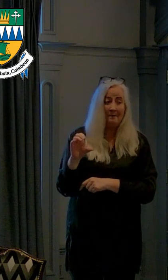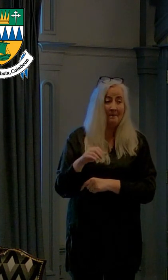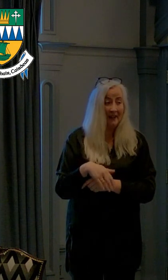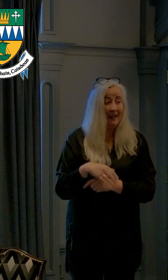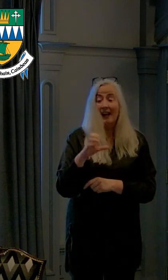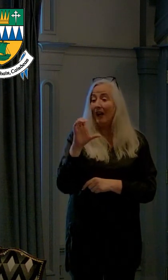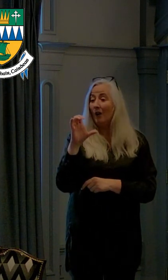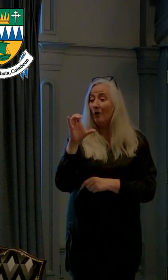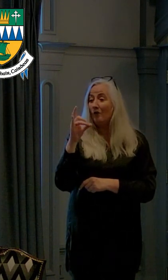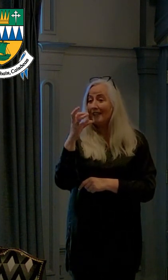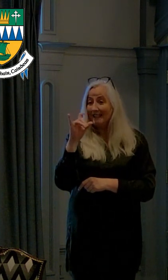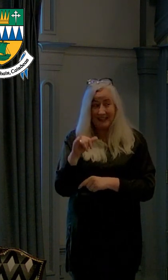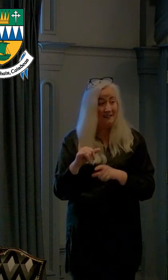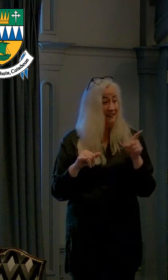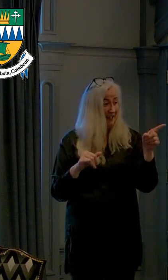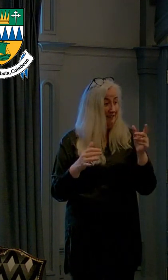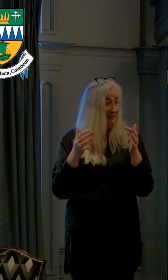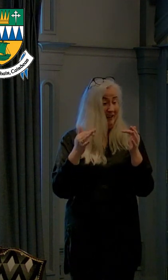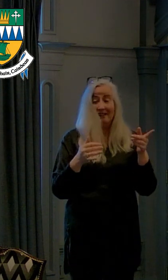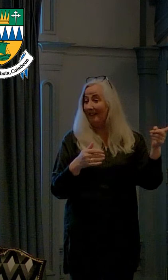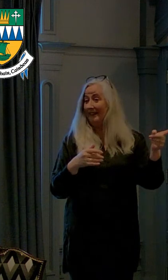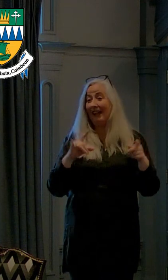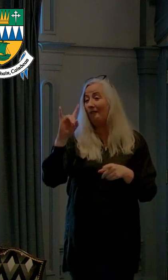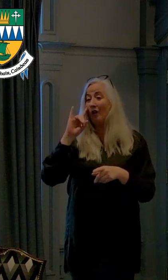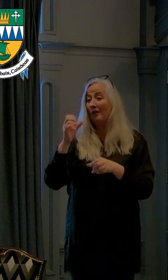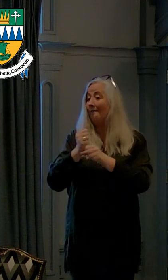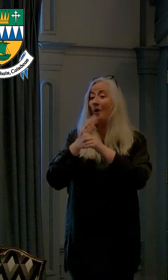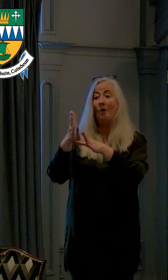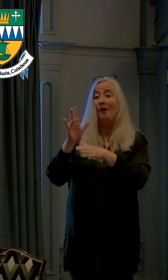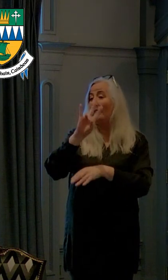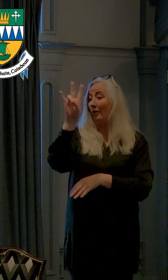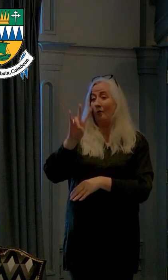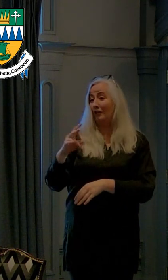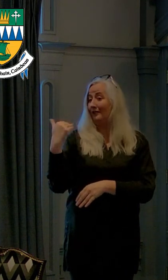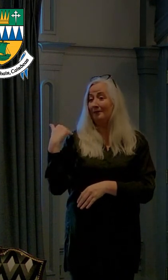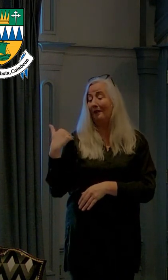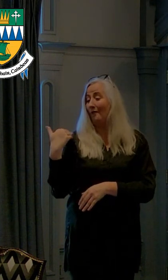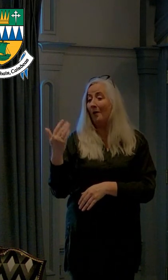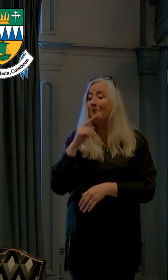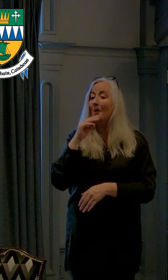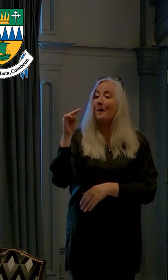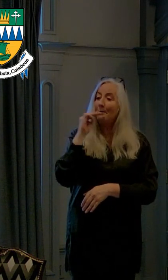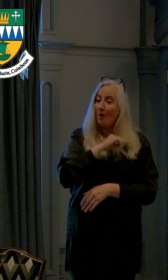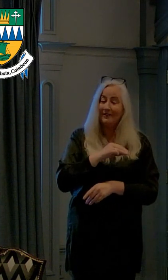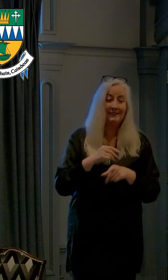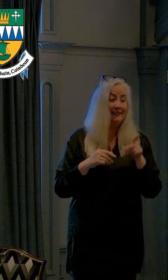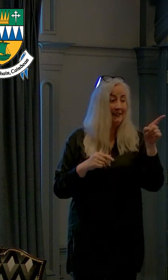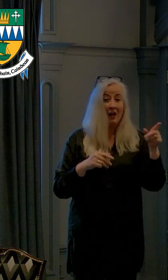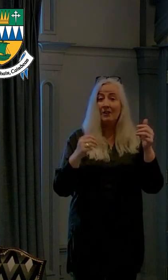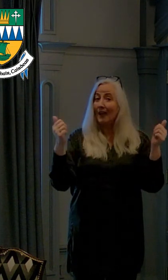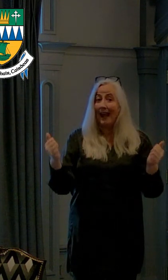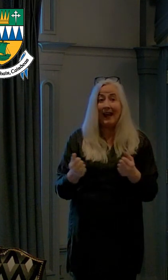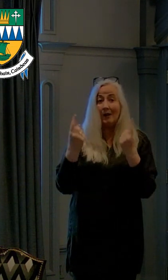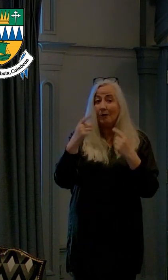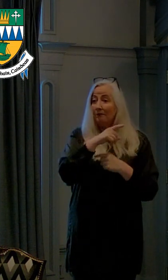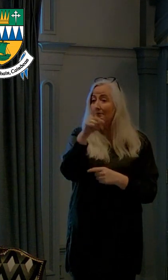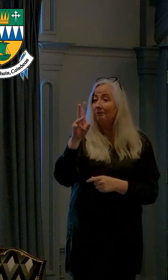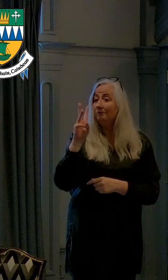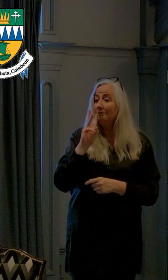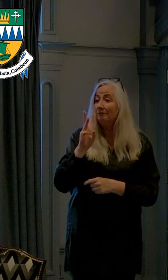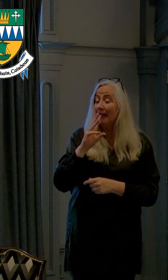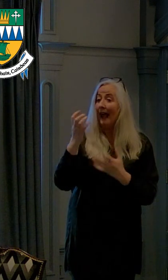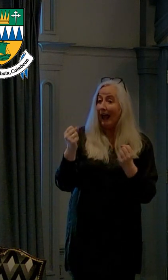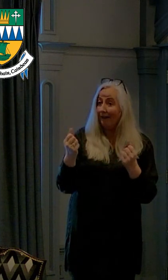there's probably no question you haven't heard, whatever. So I suppose the most important thing is that there's an open door to anyone that has